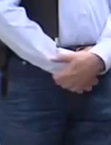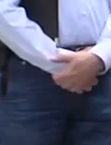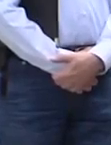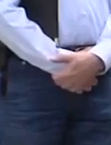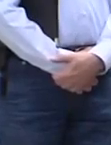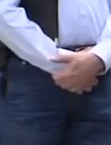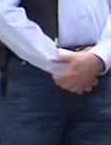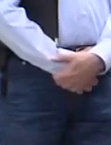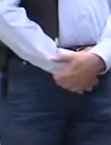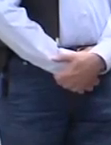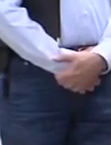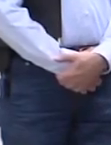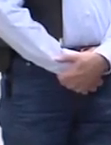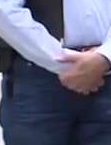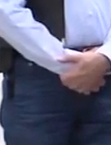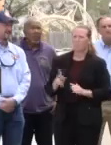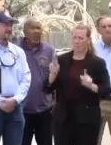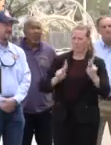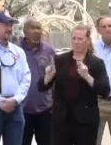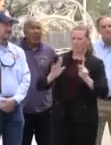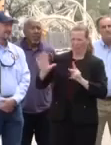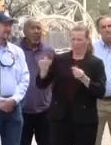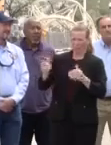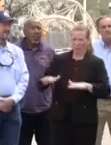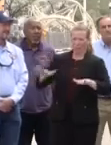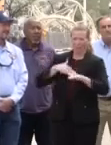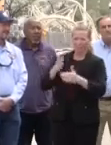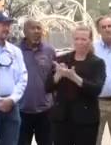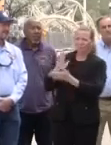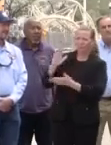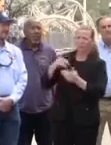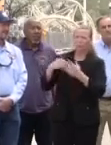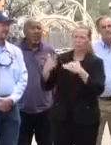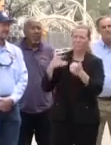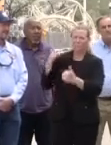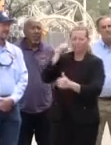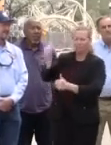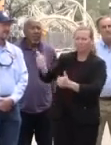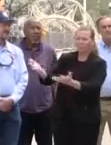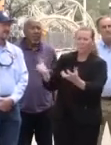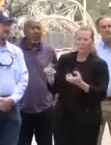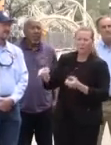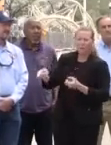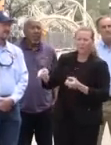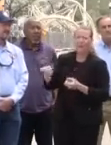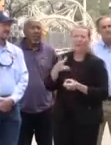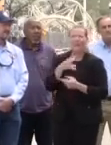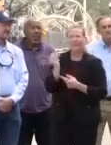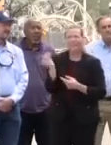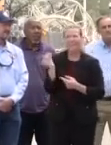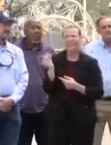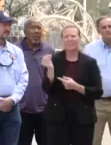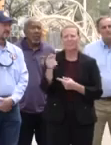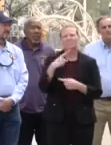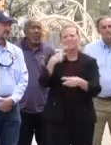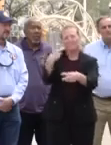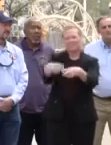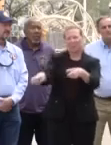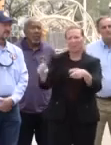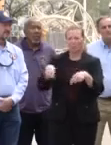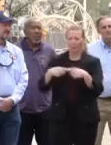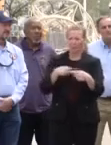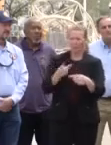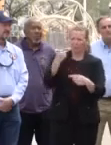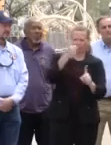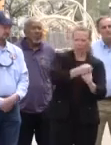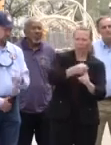people, their property, they have a right to do with what they want to do with it. And it is tough when you have two back-to-back